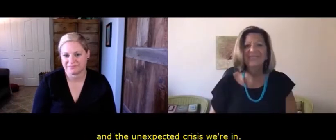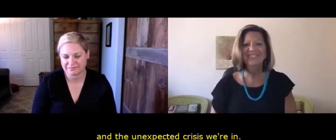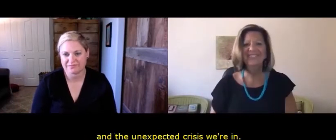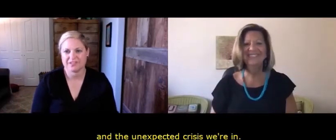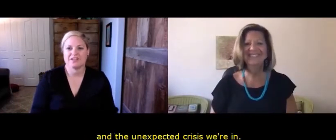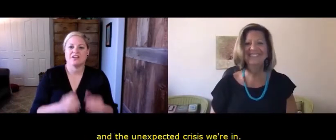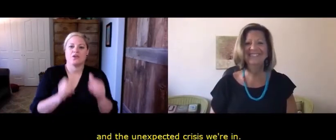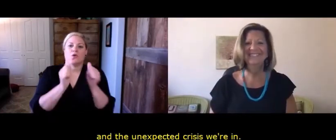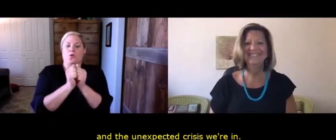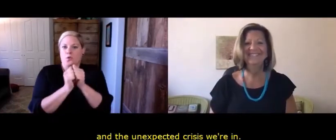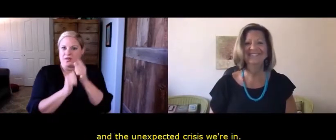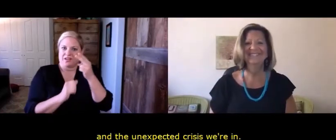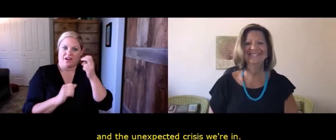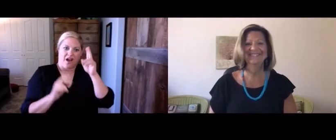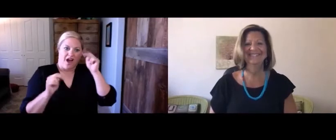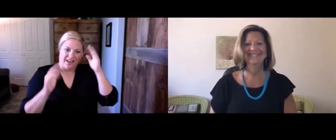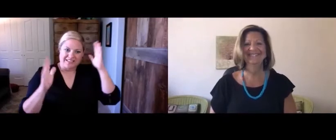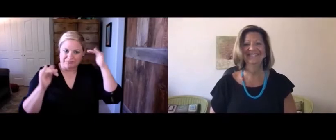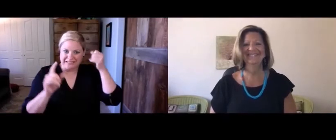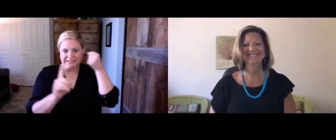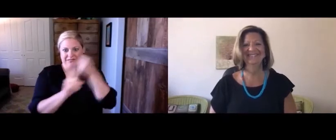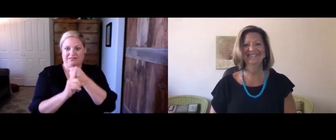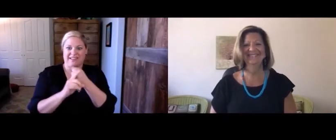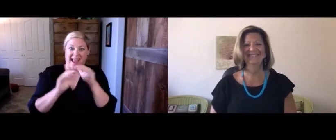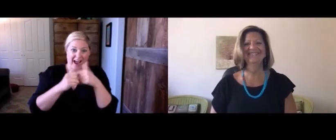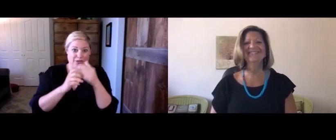unknown and the unexpected crisis we're in.